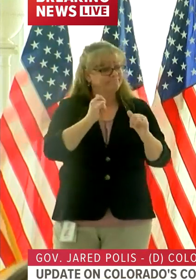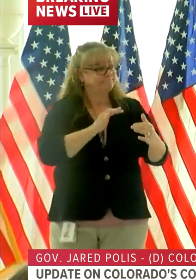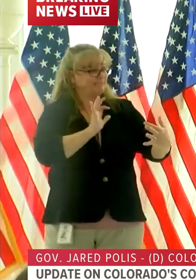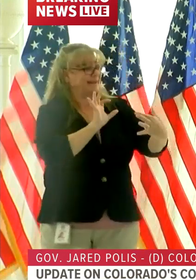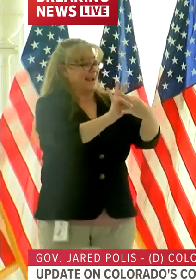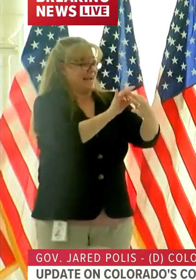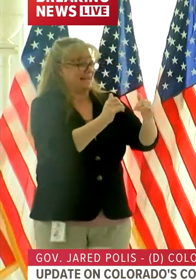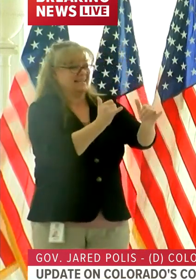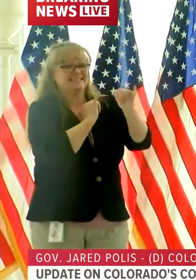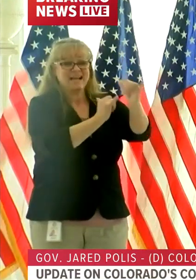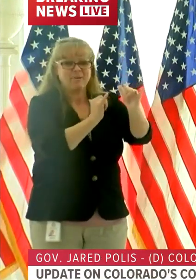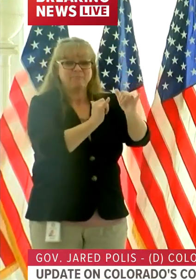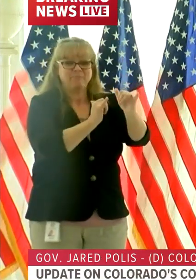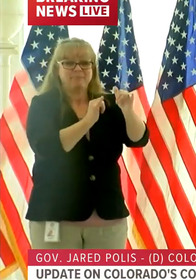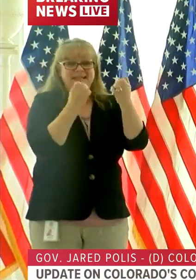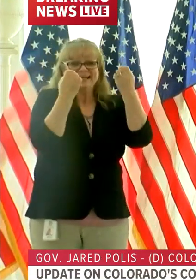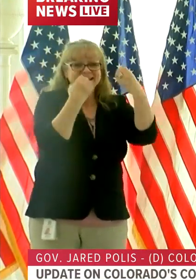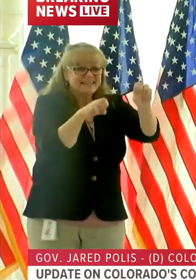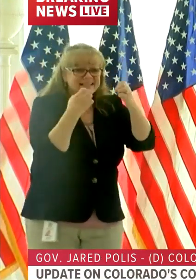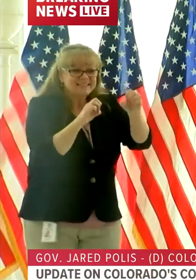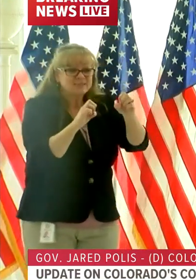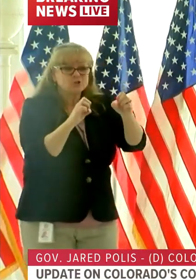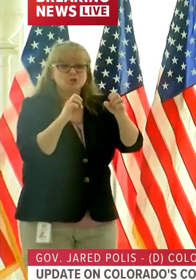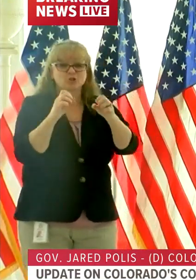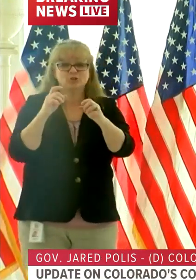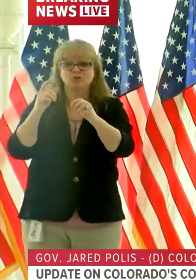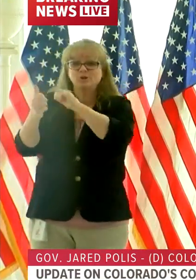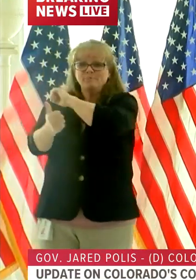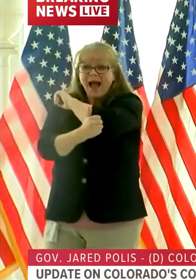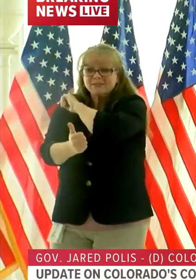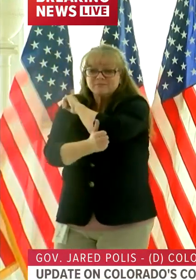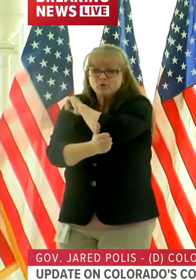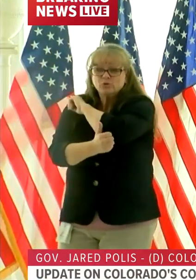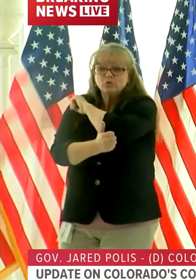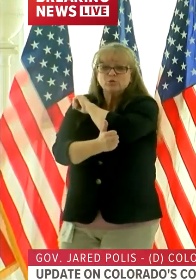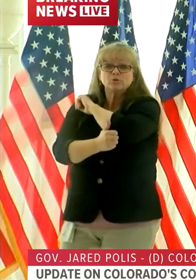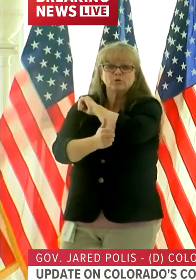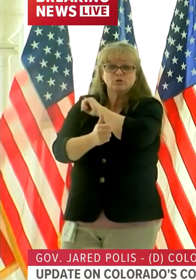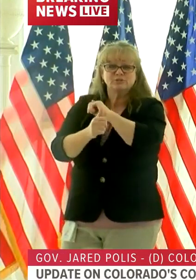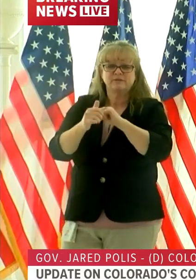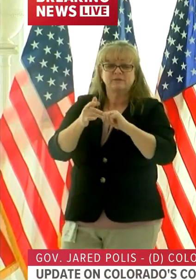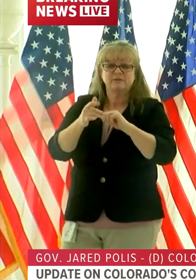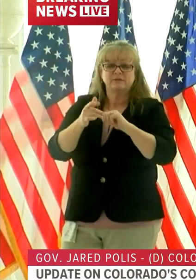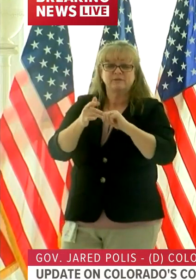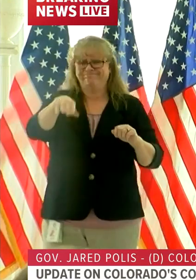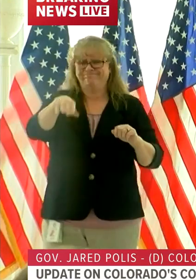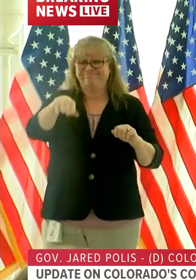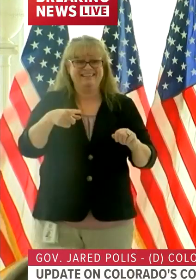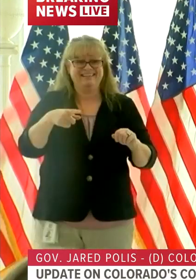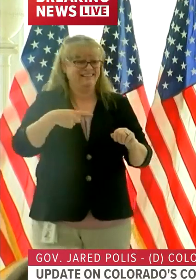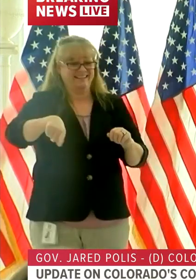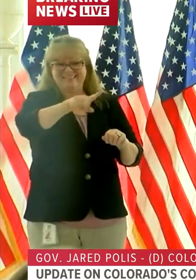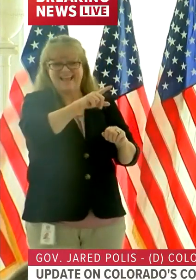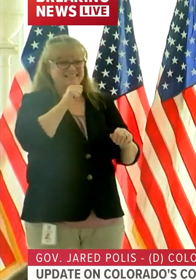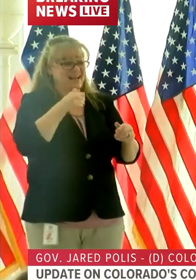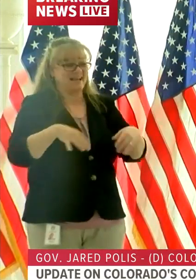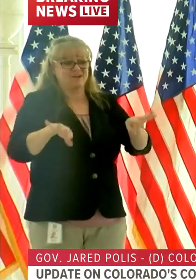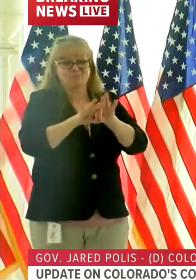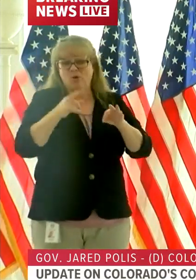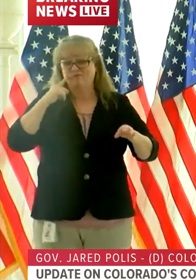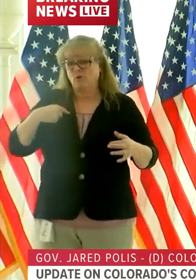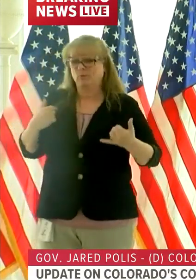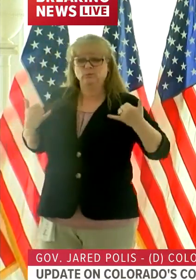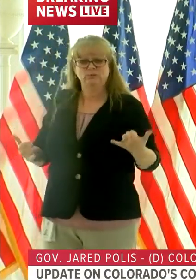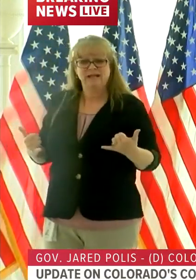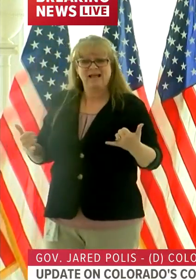Ramadan, Passover. And so even though if this is not important to you in your life, and there are certainly many proud Coloradans that are not part